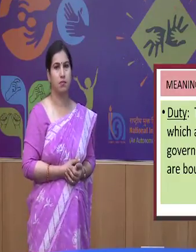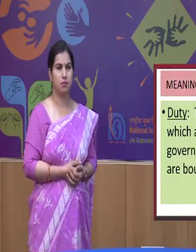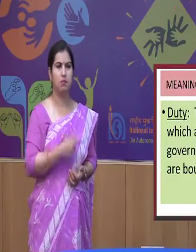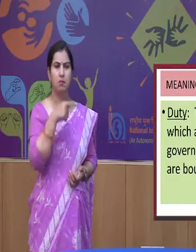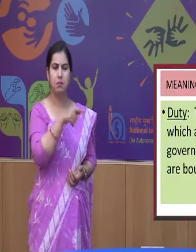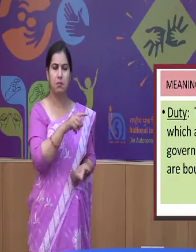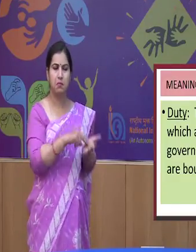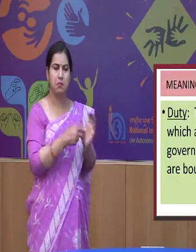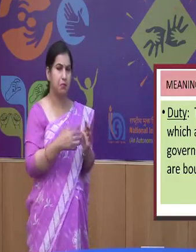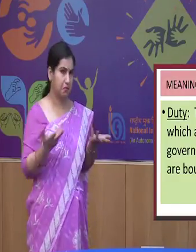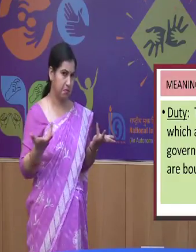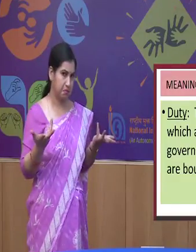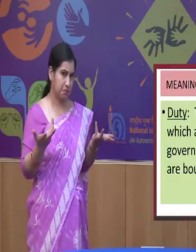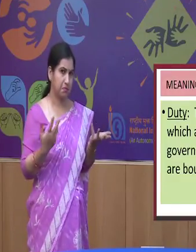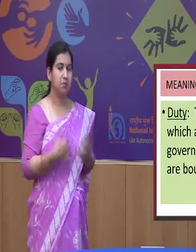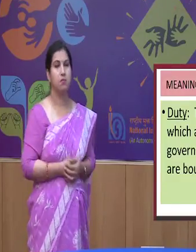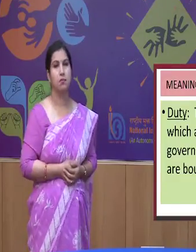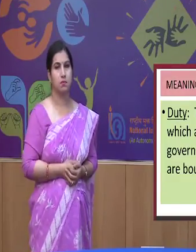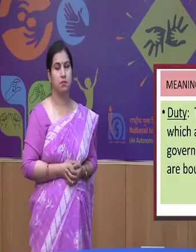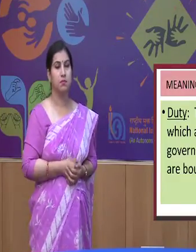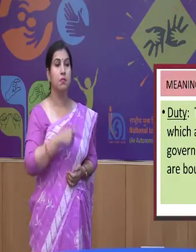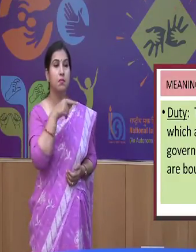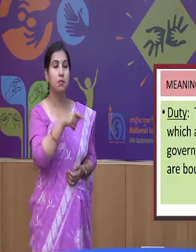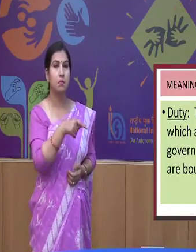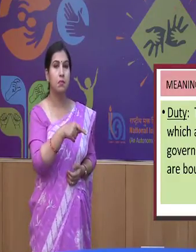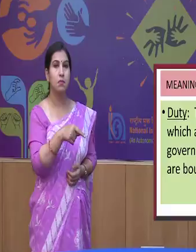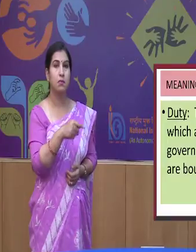What does this duty means? These are the taxes